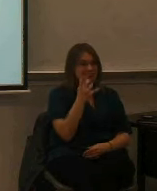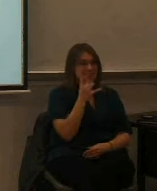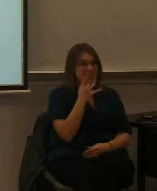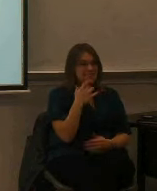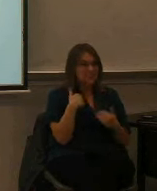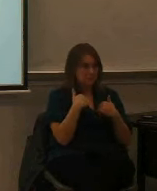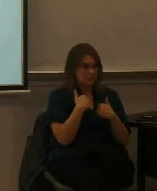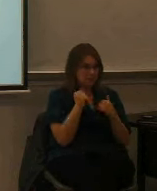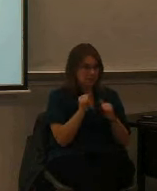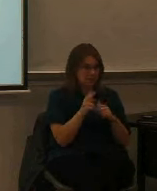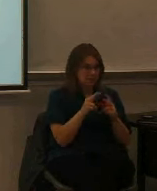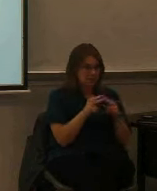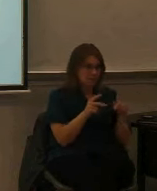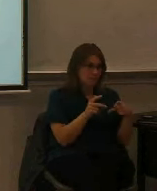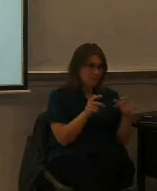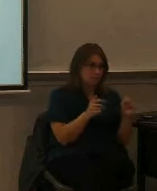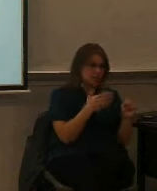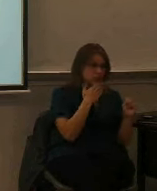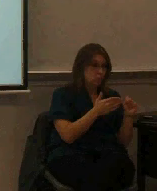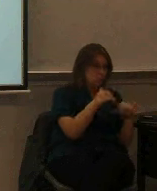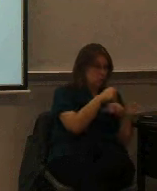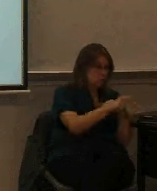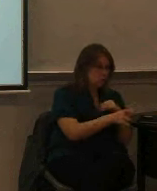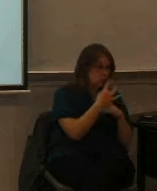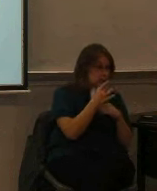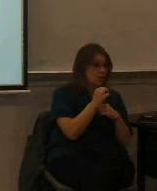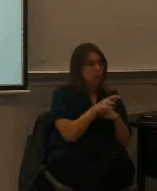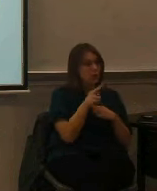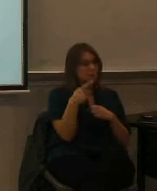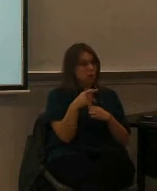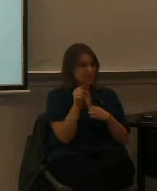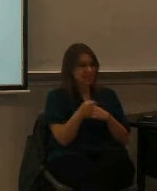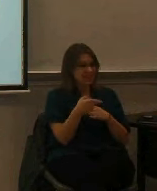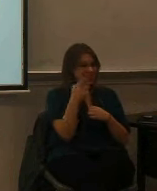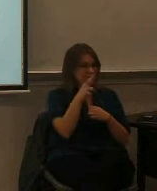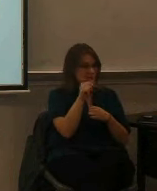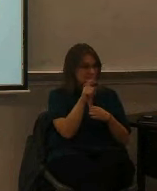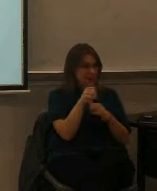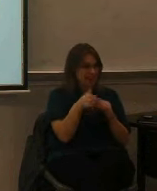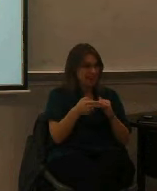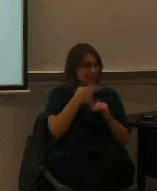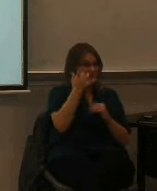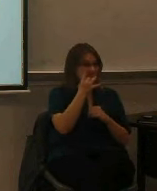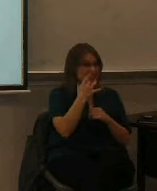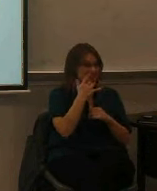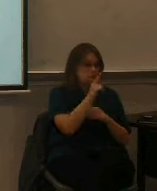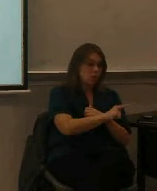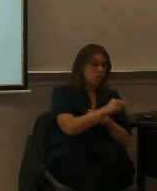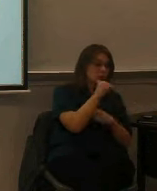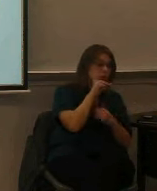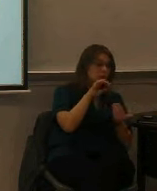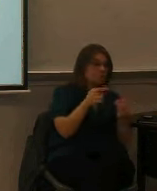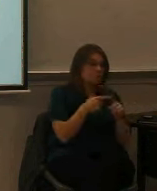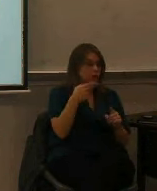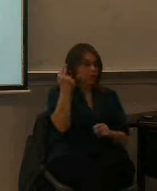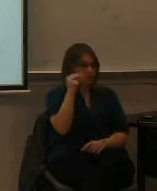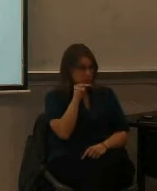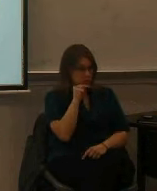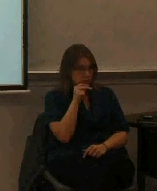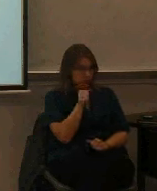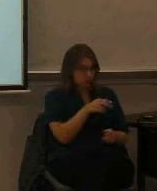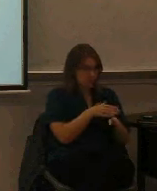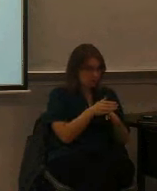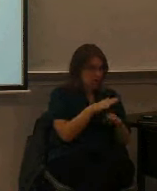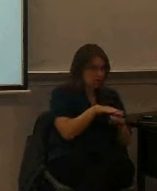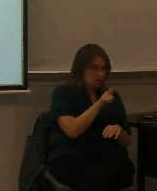can either photosynthesize well at low light or photosynthesis at higher rates at high light. Low nutrient or high nutrient species. You